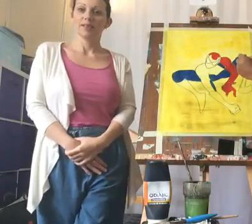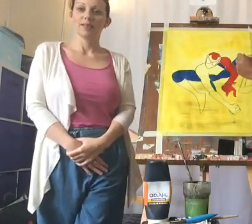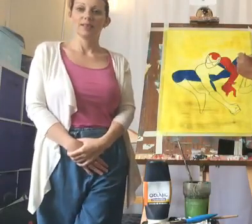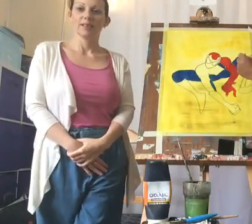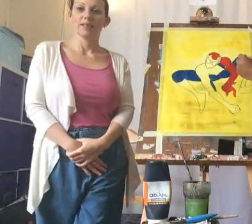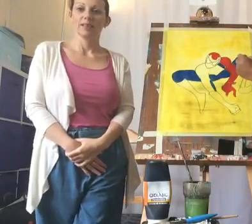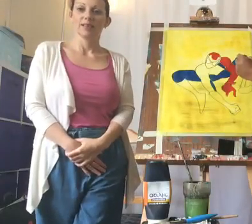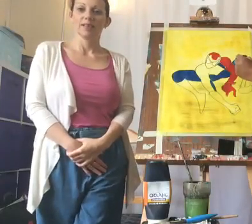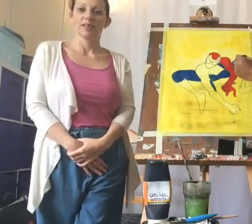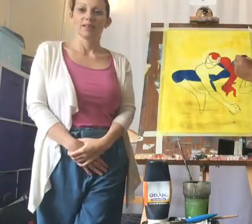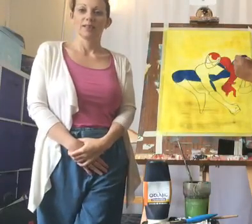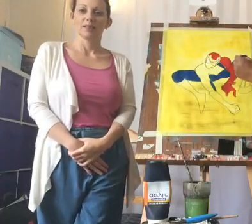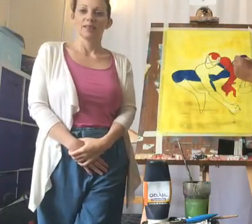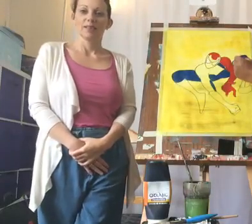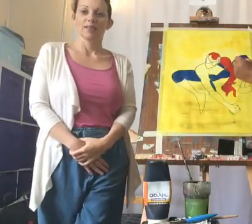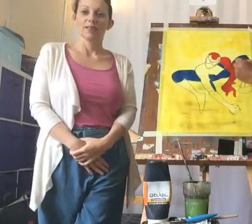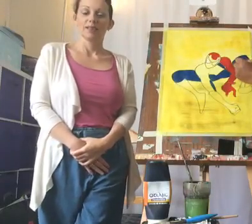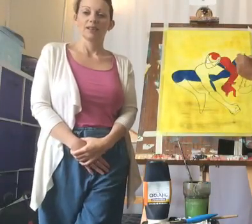So you've got his boots.